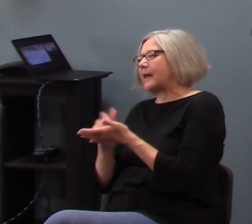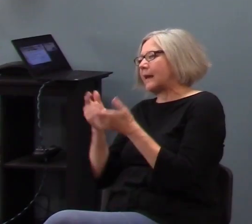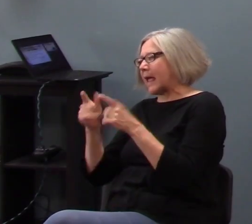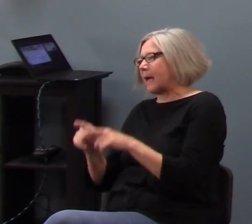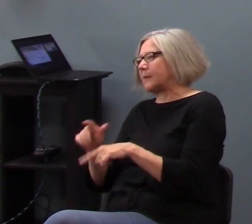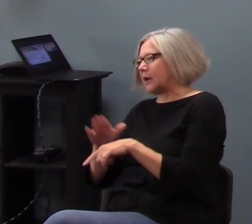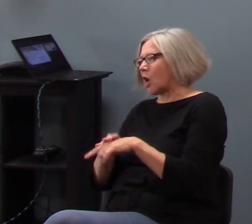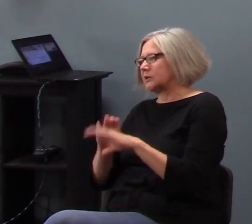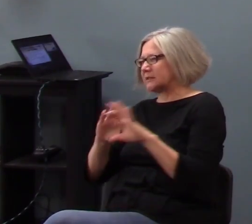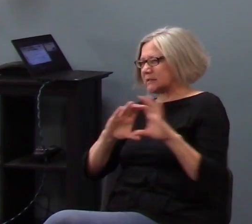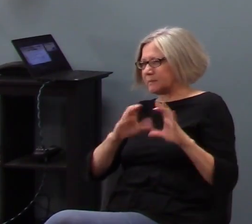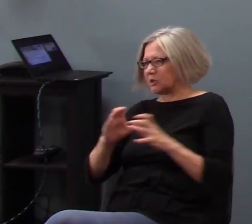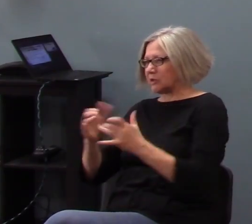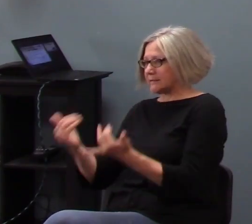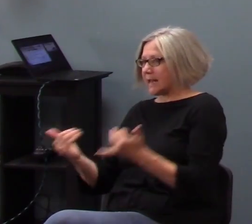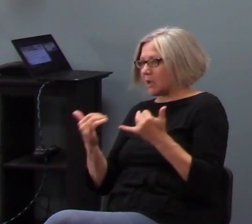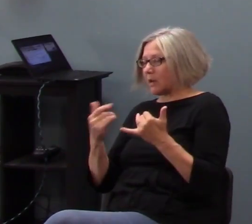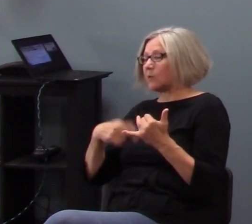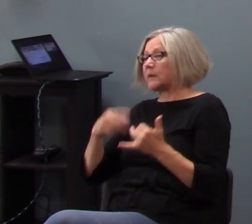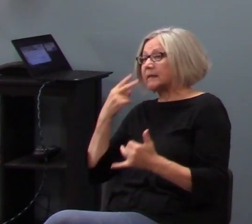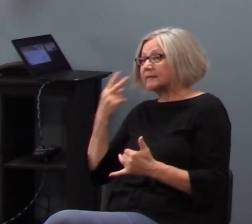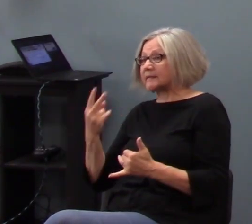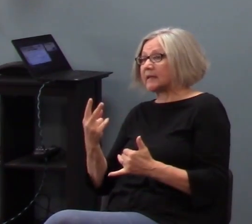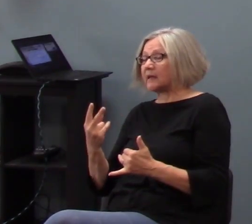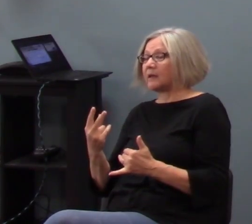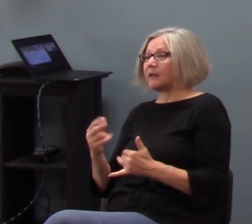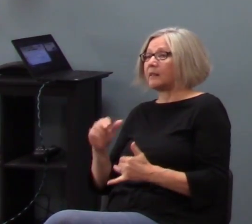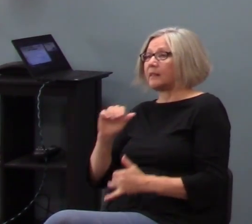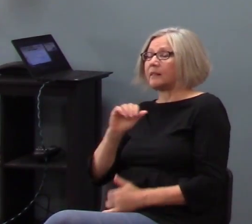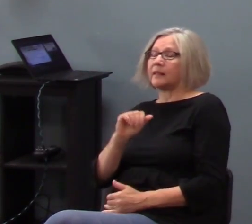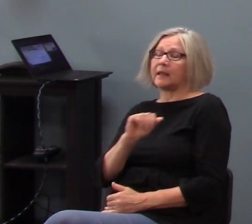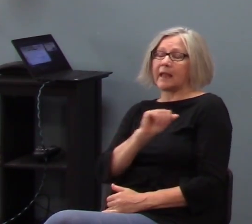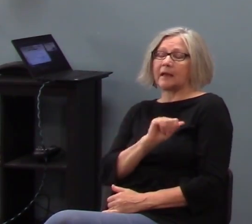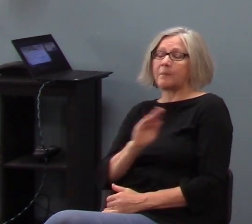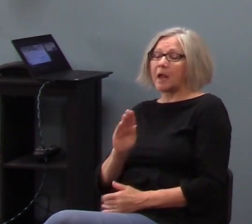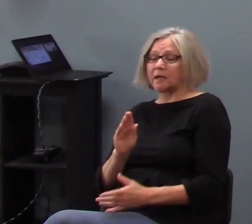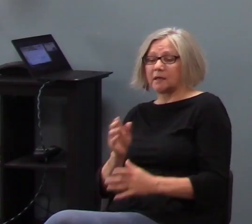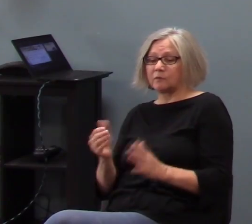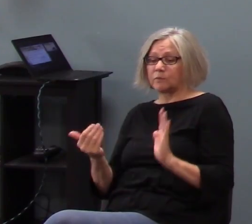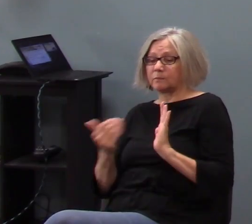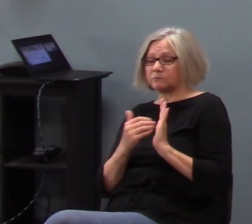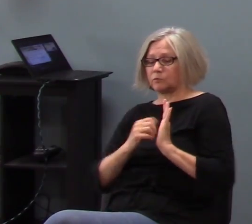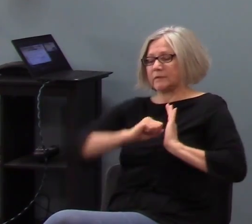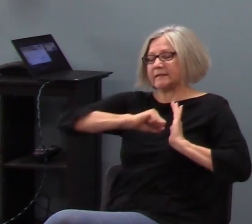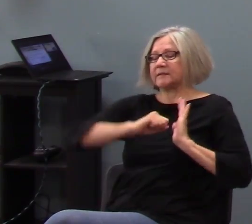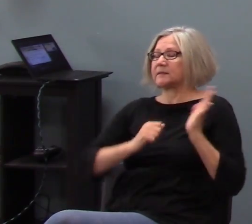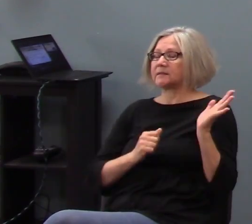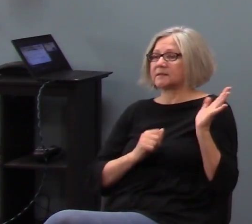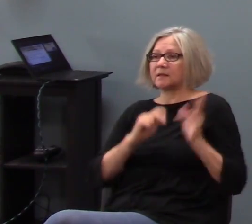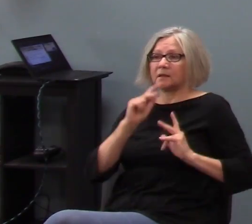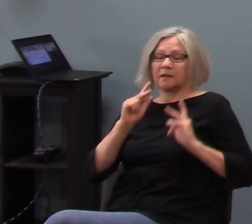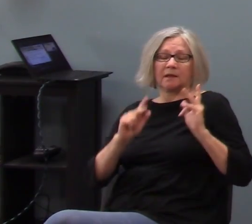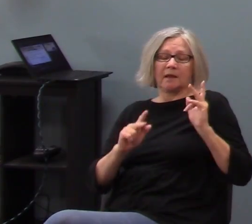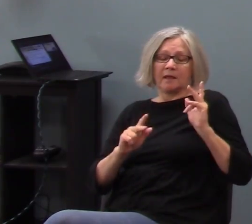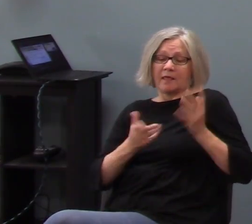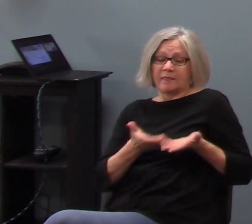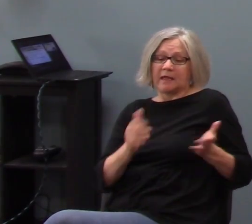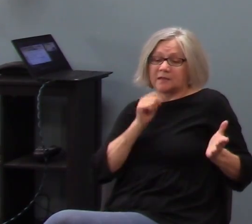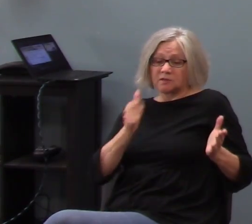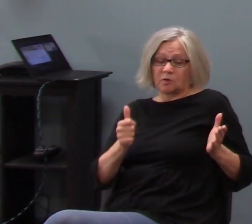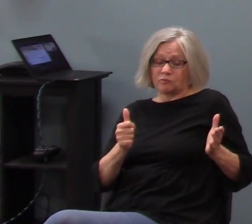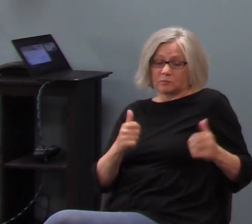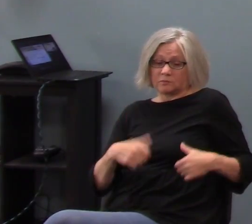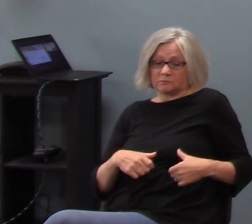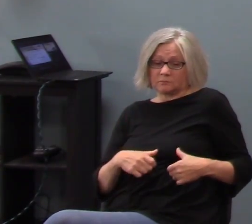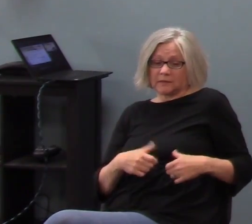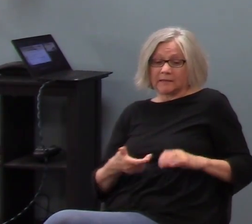too. And we see antibiotic resistance. We see bacteria that don't die from antibiotics. They have survived in an environment,